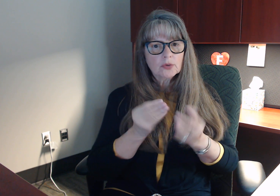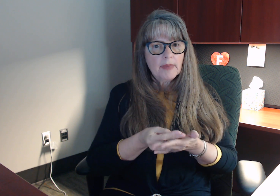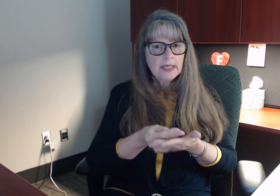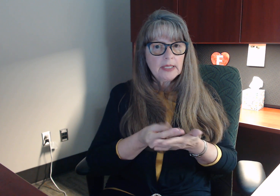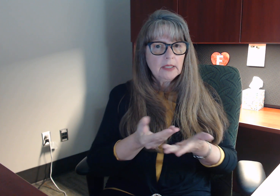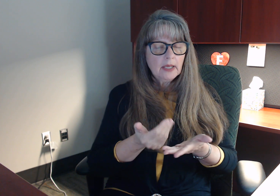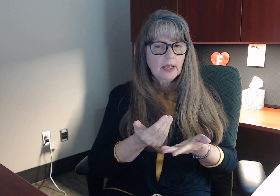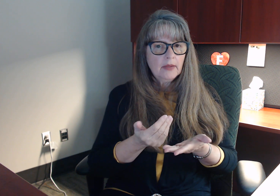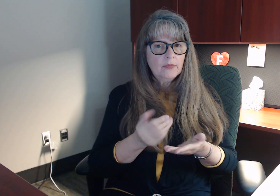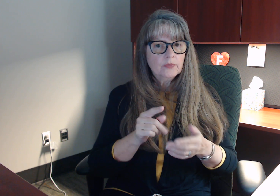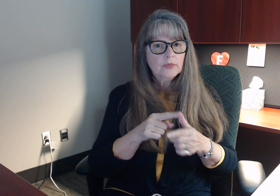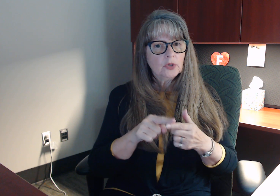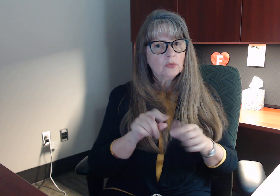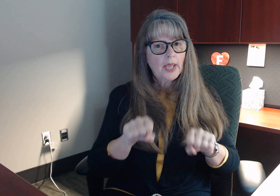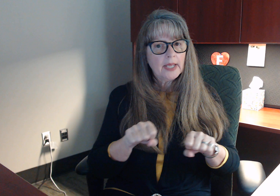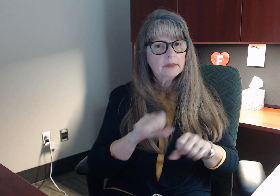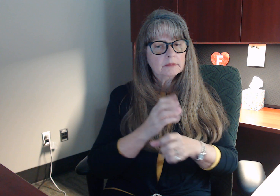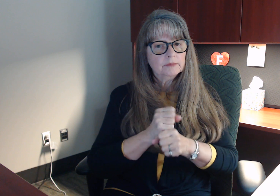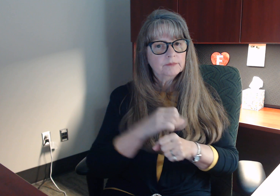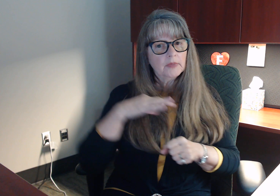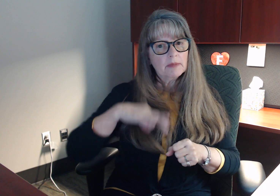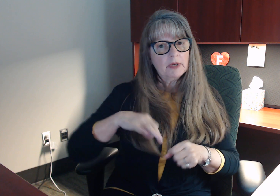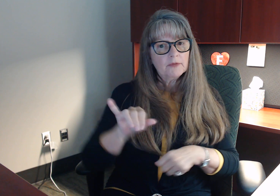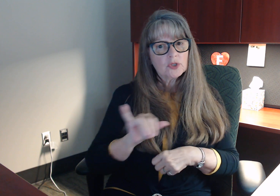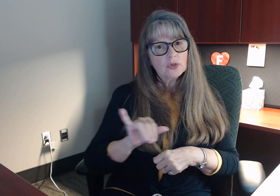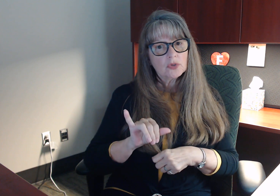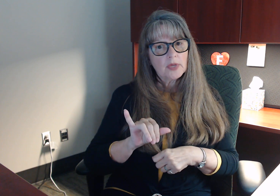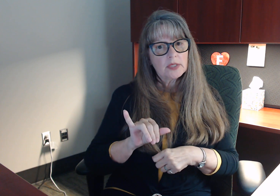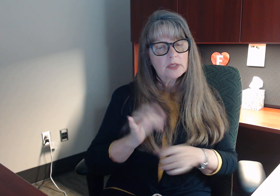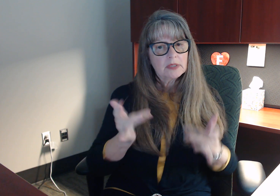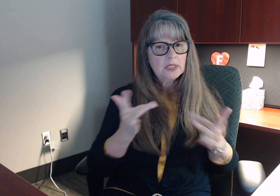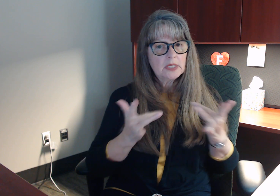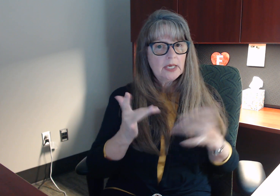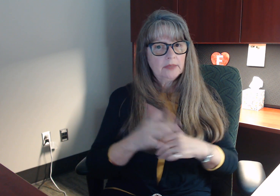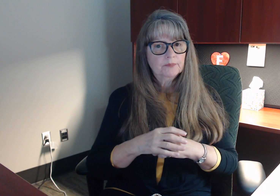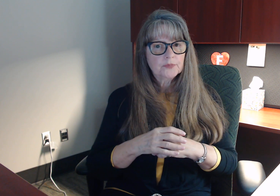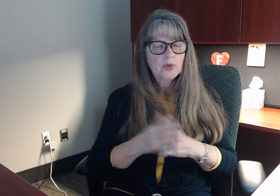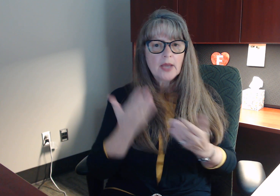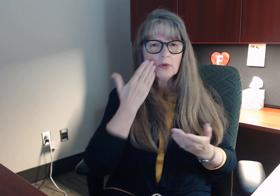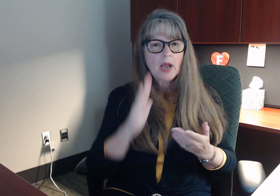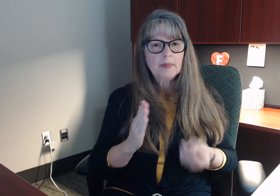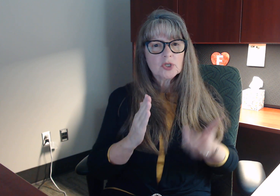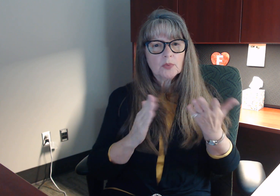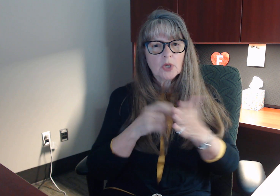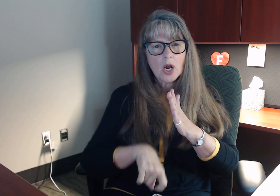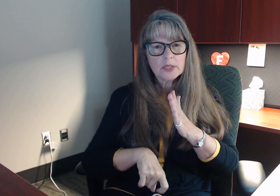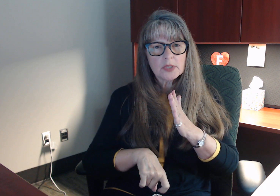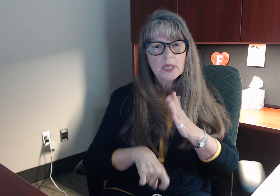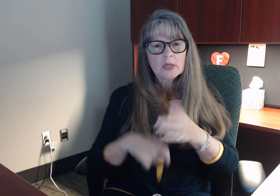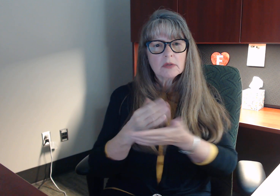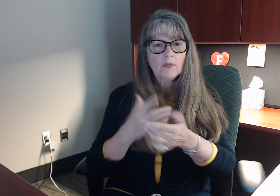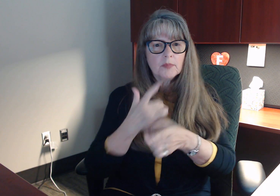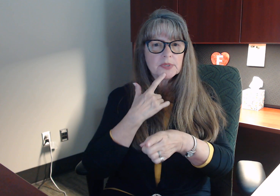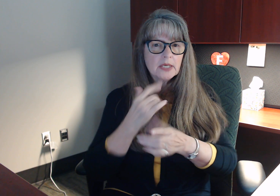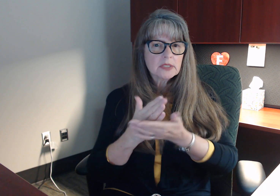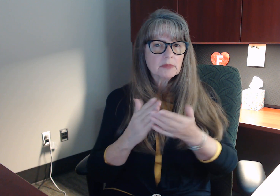money, and then you can get benefits too. So that's exciting. So I don't know how much it would cost. Some of them said, and